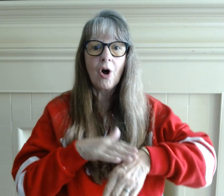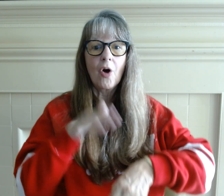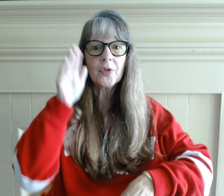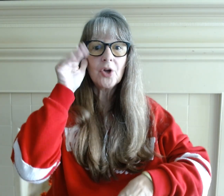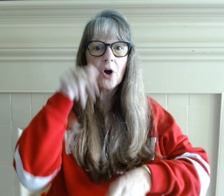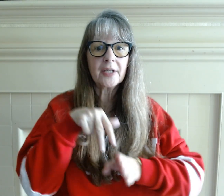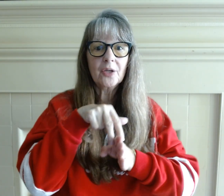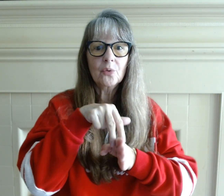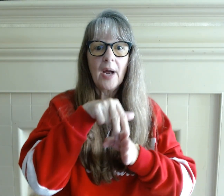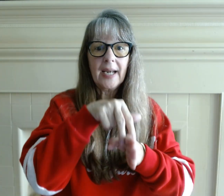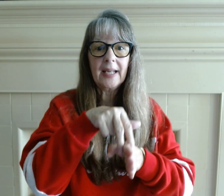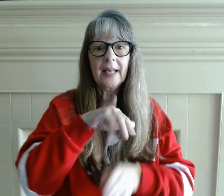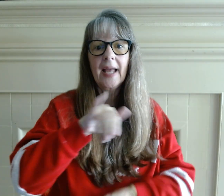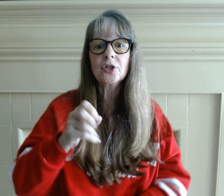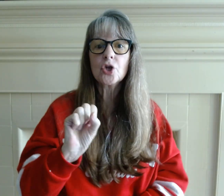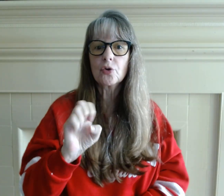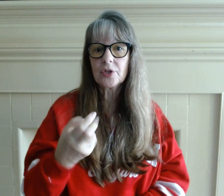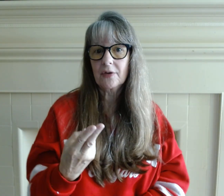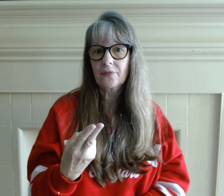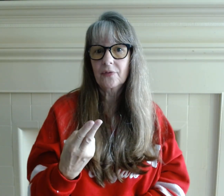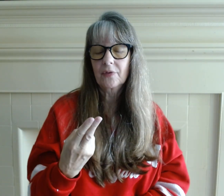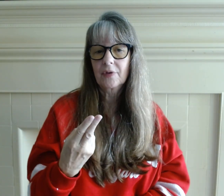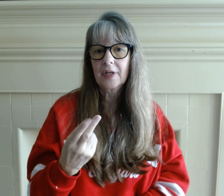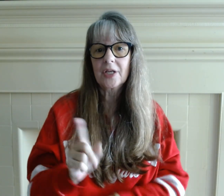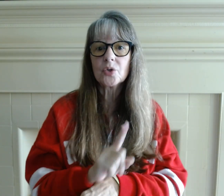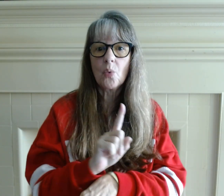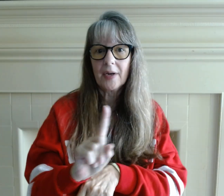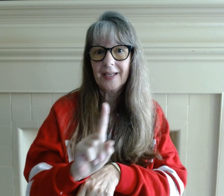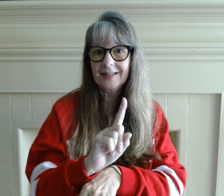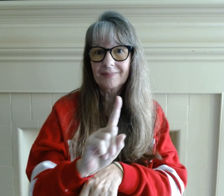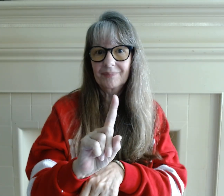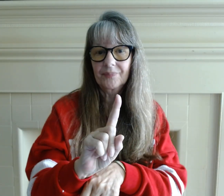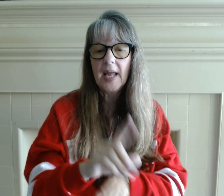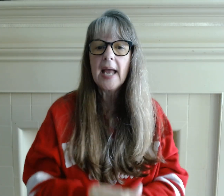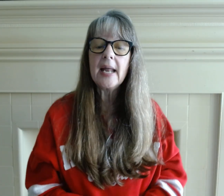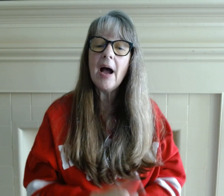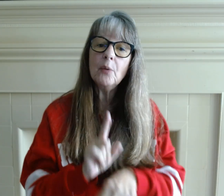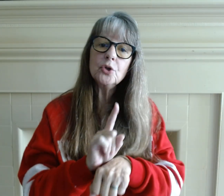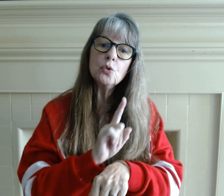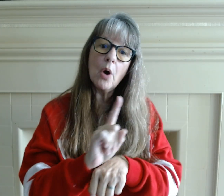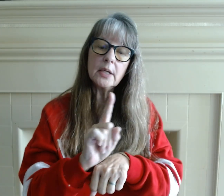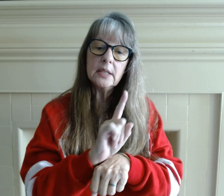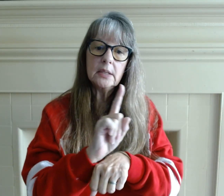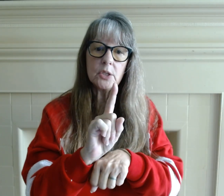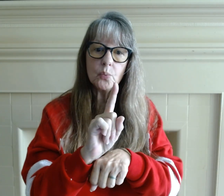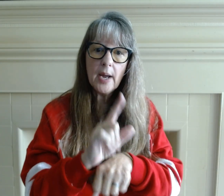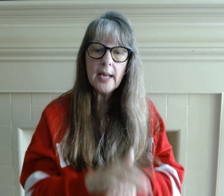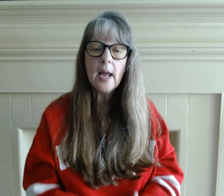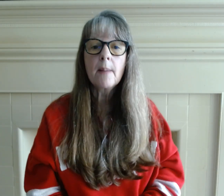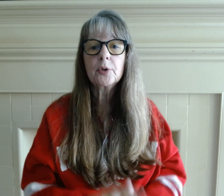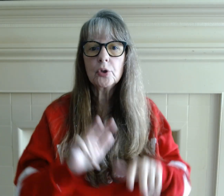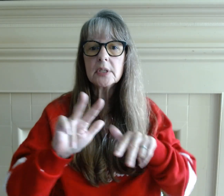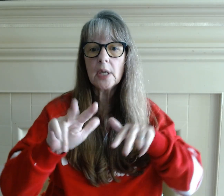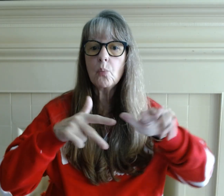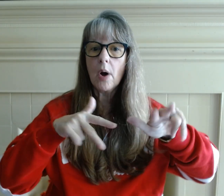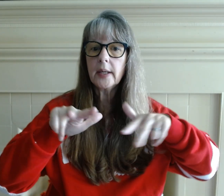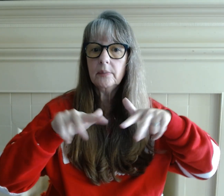the donkey riding, and Joseph is walking. Now I would do walking this way, but you could say walking.